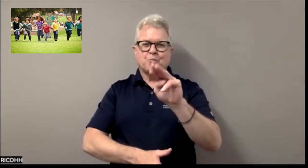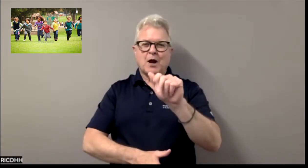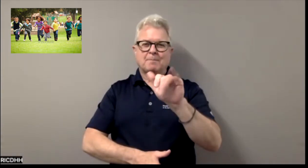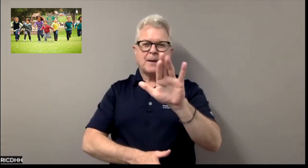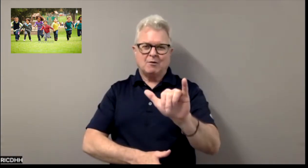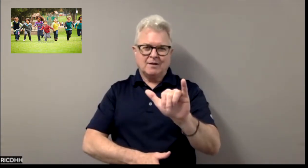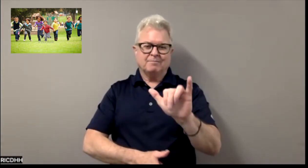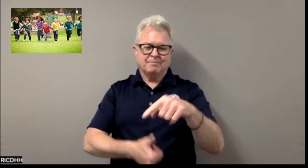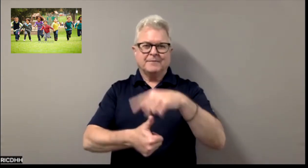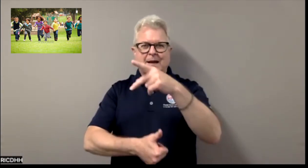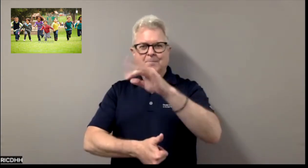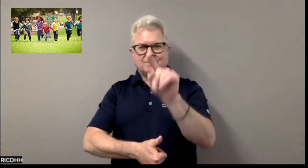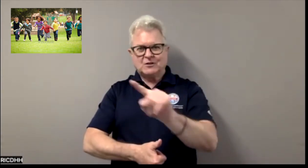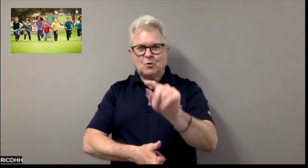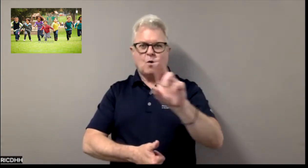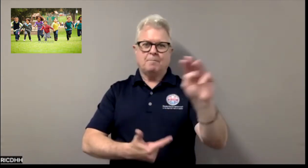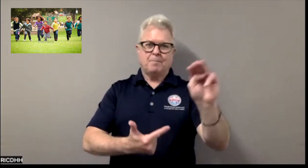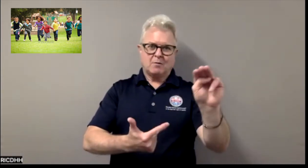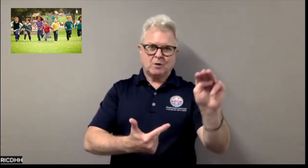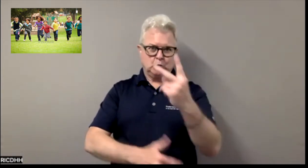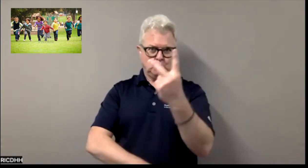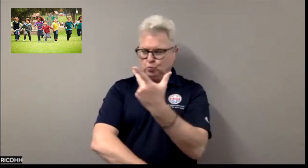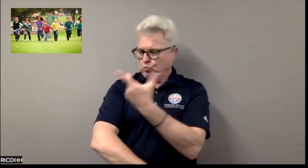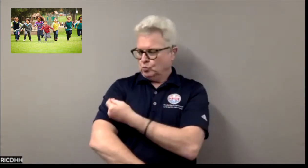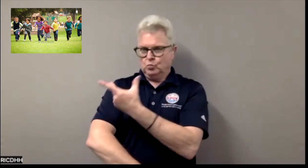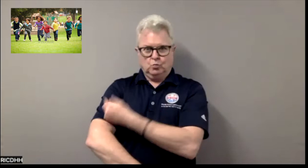2 are the primary vaccines by Pfizer or Moderna.